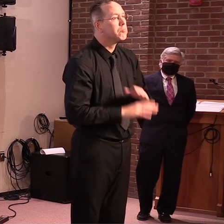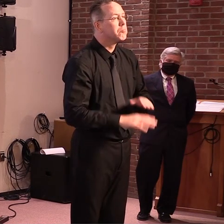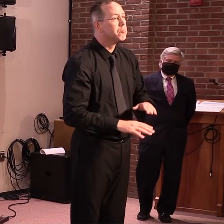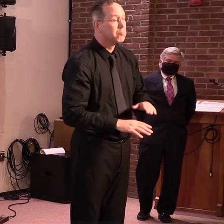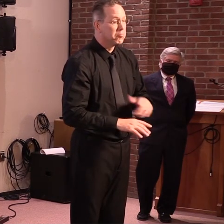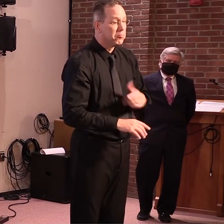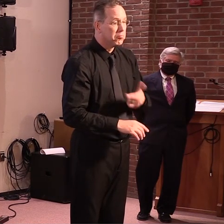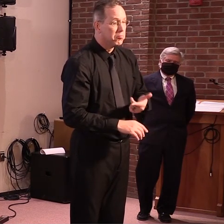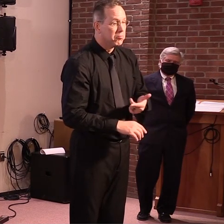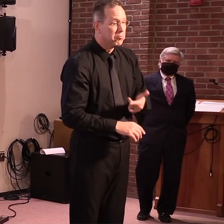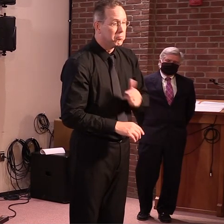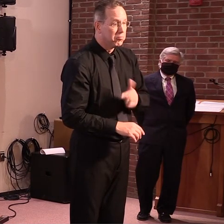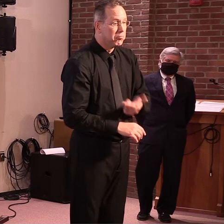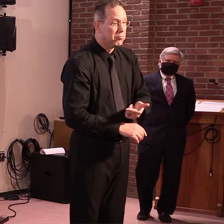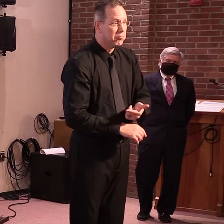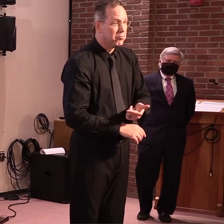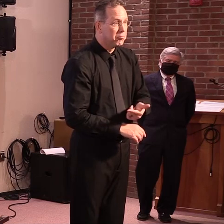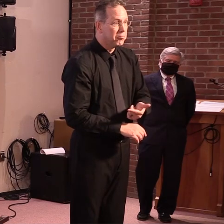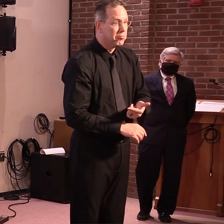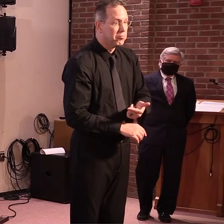Elizabeth V.T. Digger.